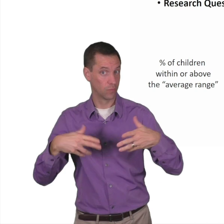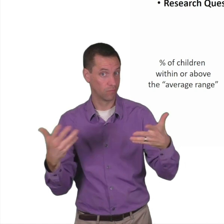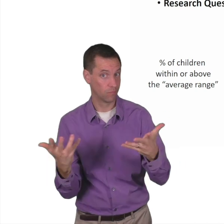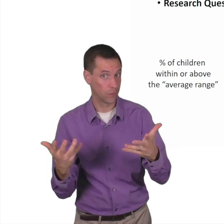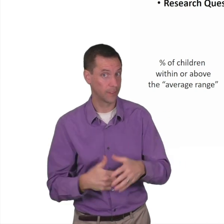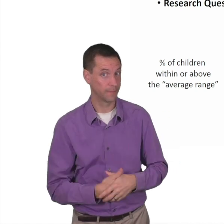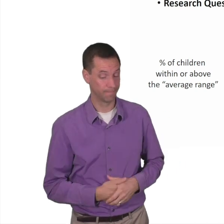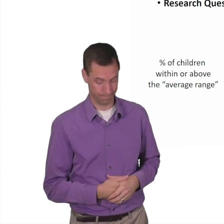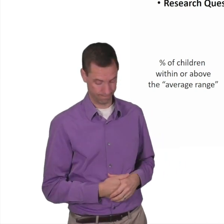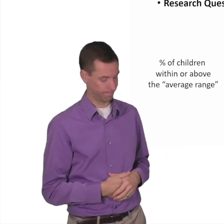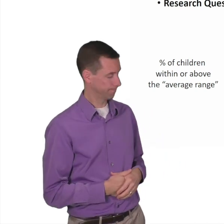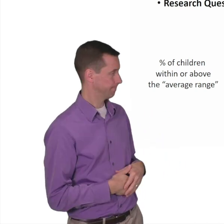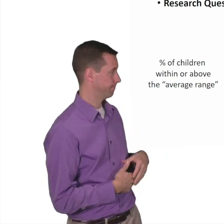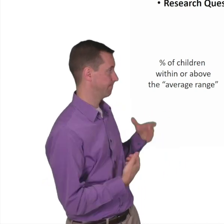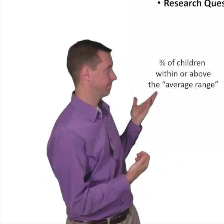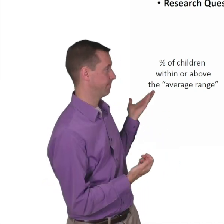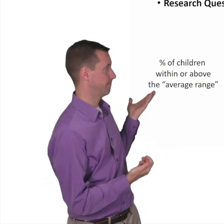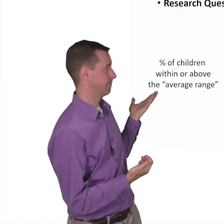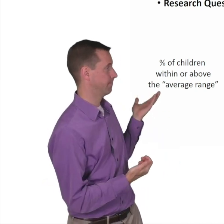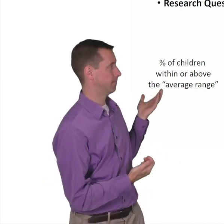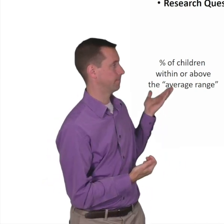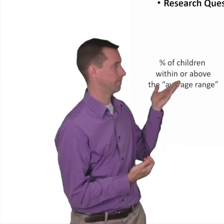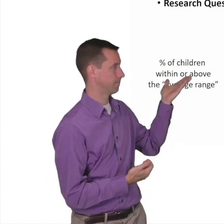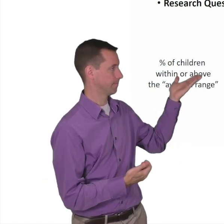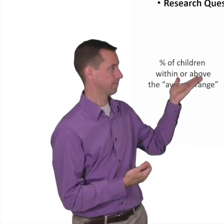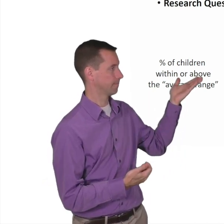optimistic ways. So here are the results.